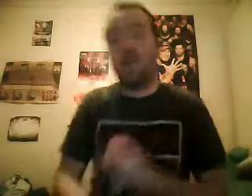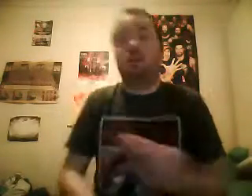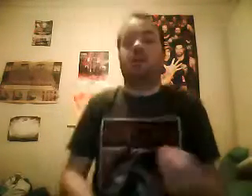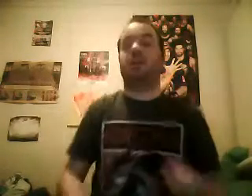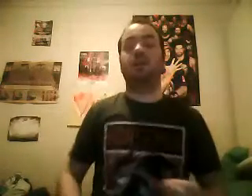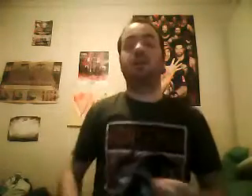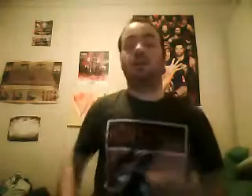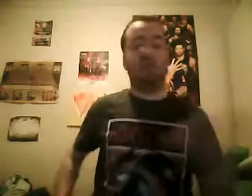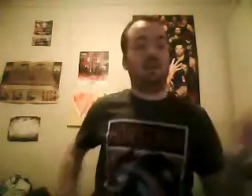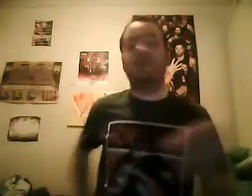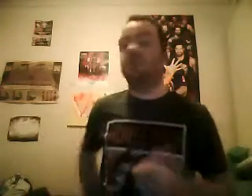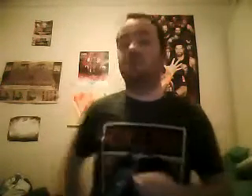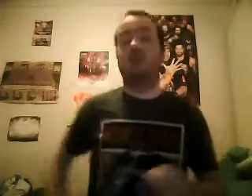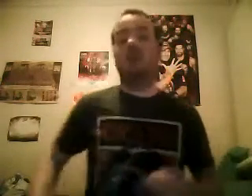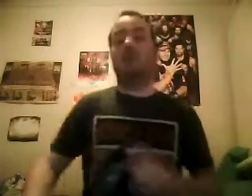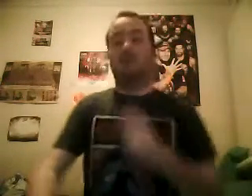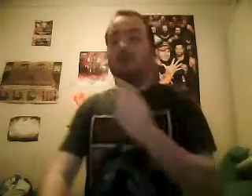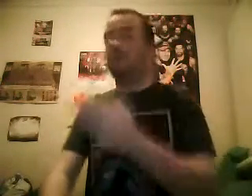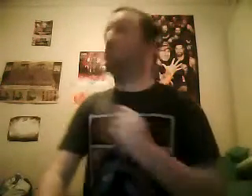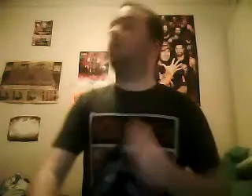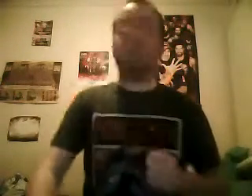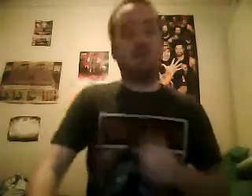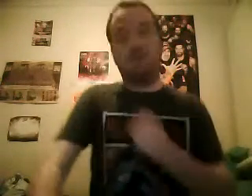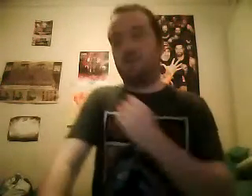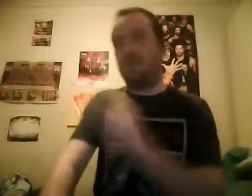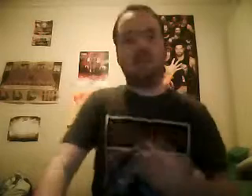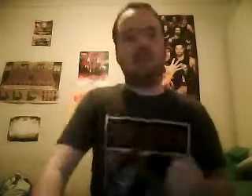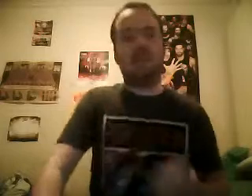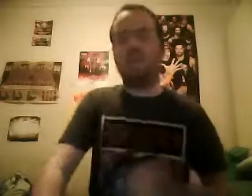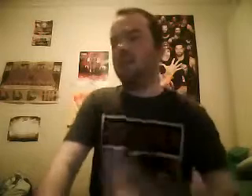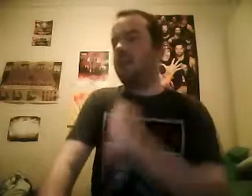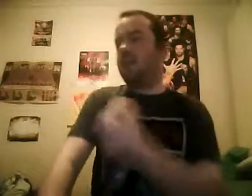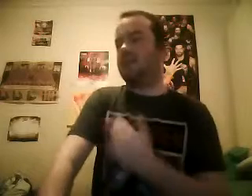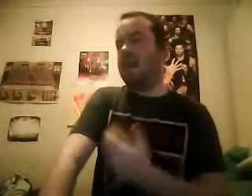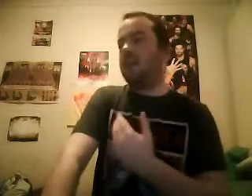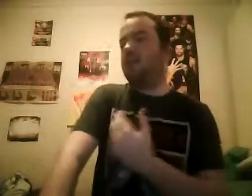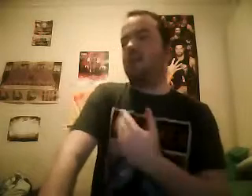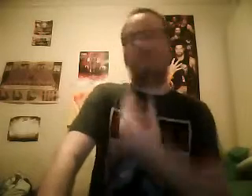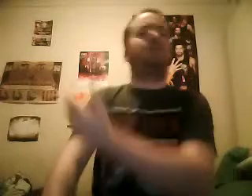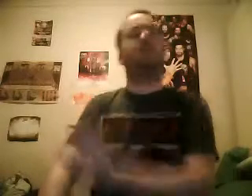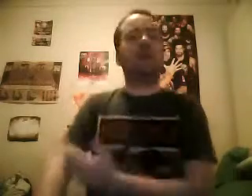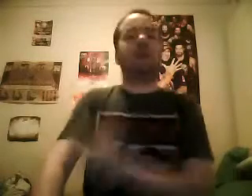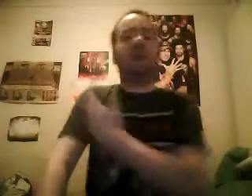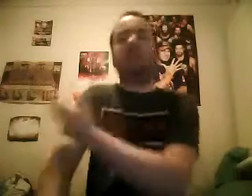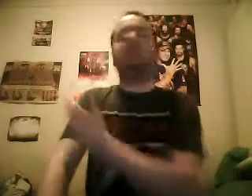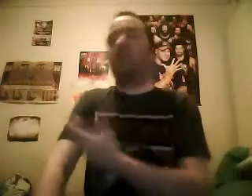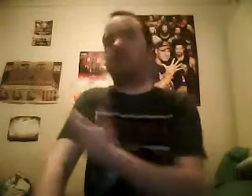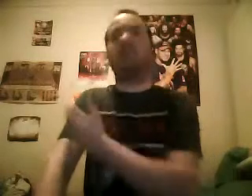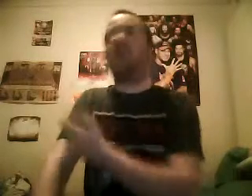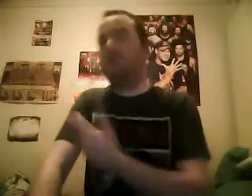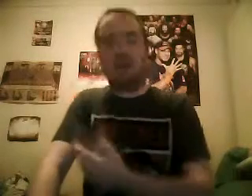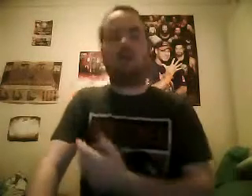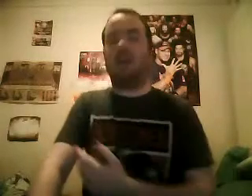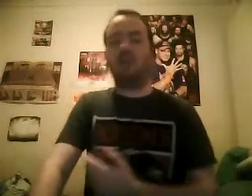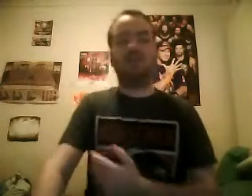agree, he is. But do you want to know what the most funny thing is? Is that Ric Flair, they didn't make him a babyface in